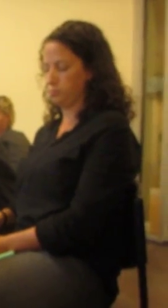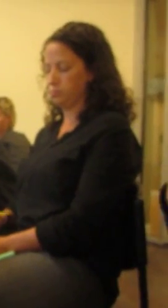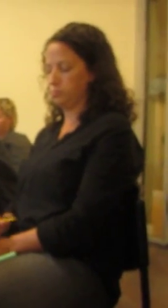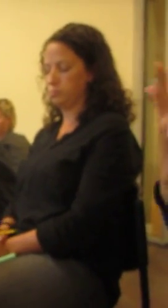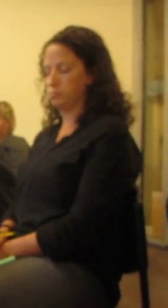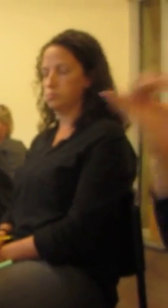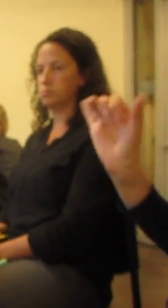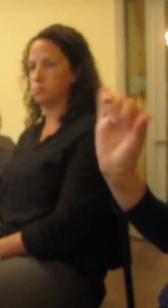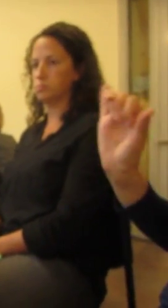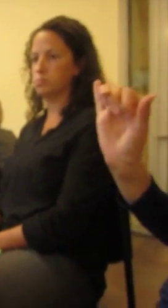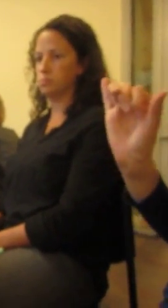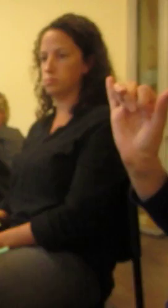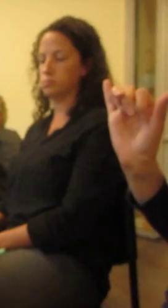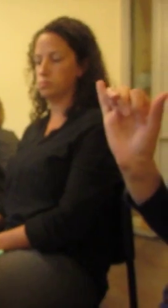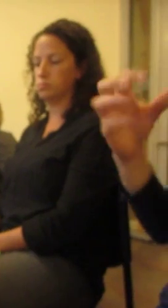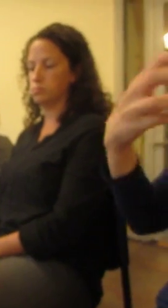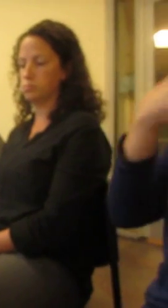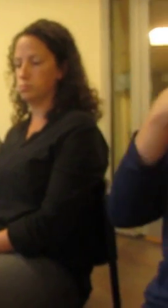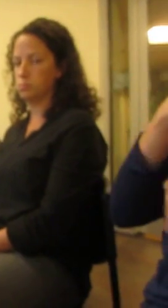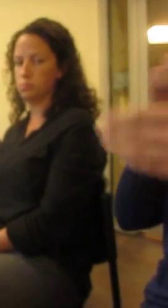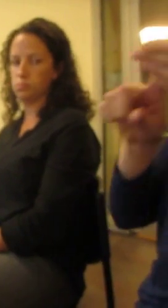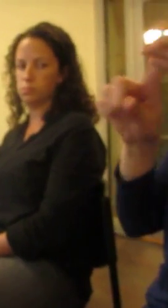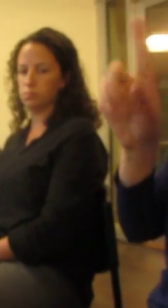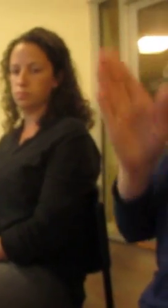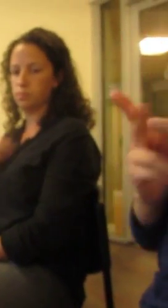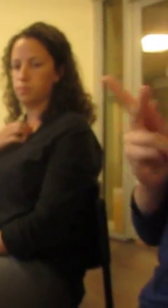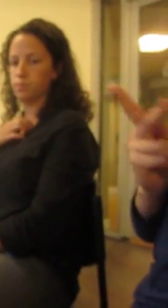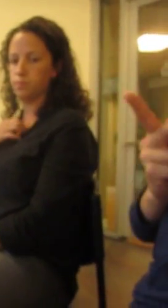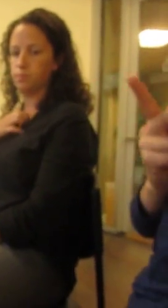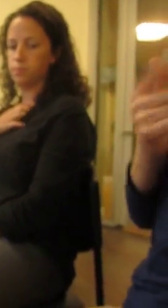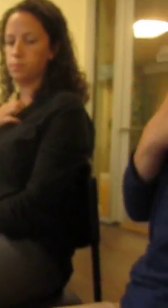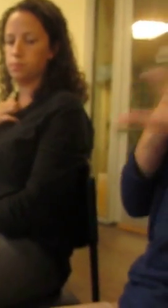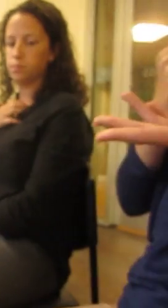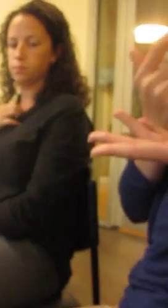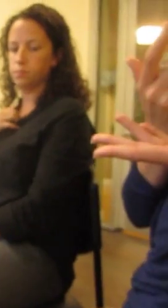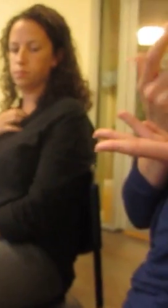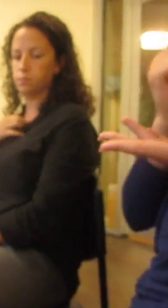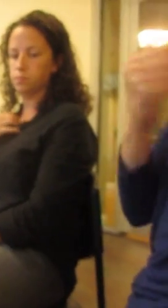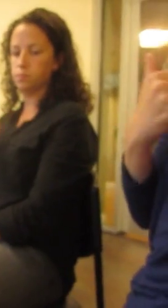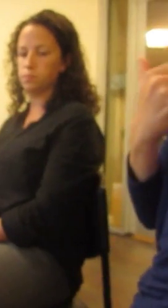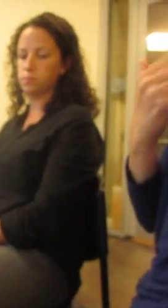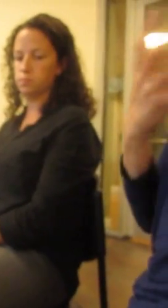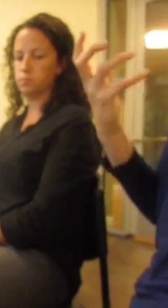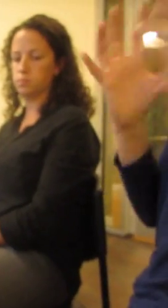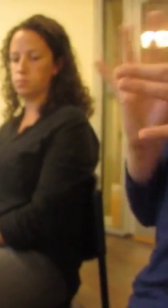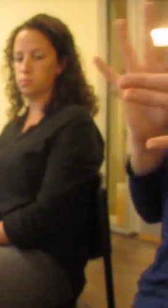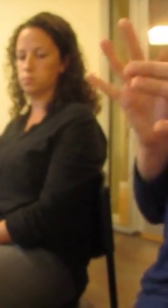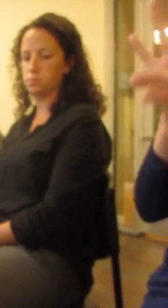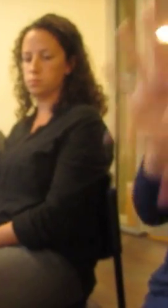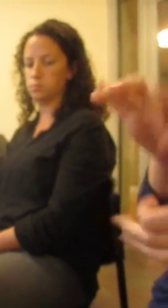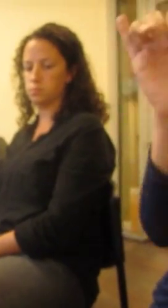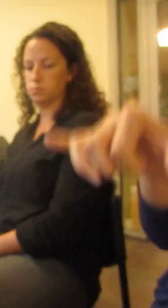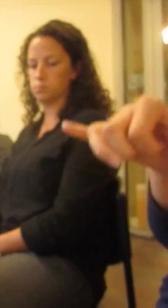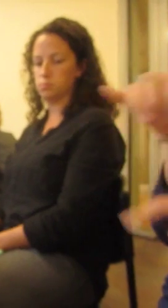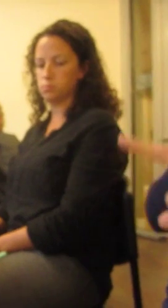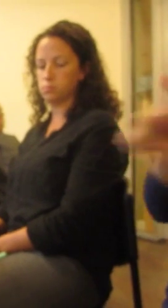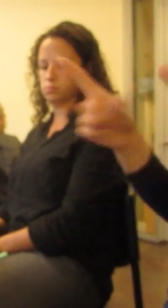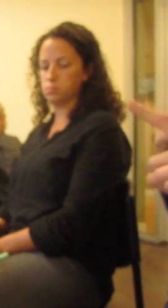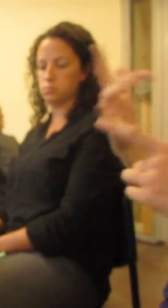this police auditor position, I mean, I don't really have much to say about that, but I'm just kind of concerned that we haven't yet